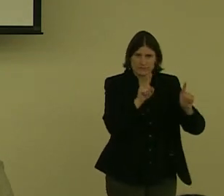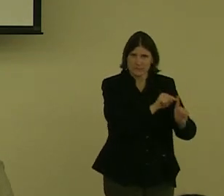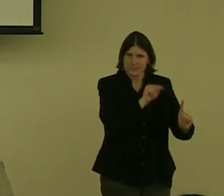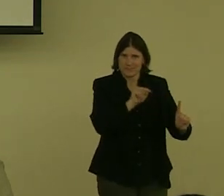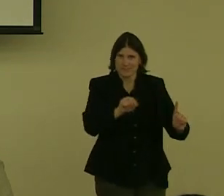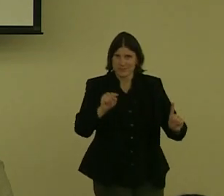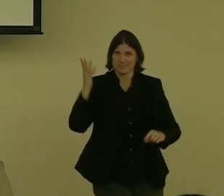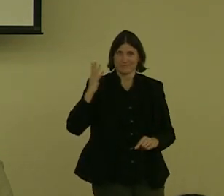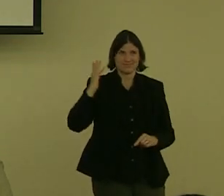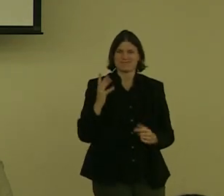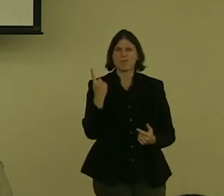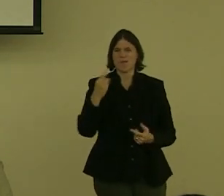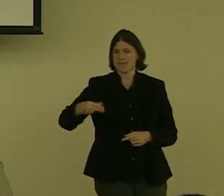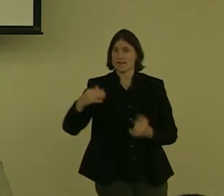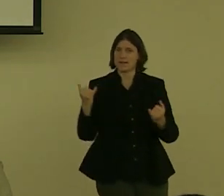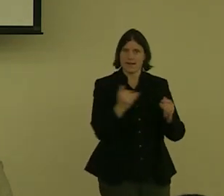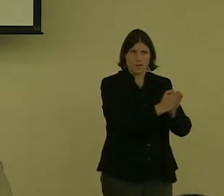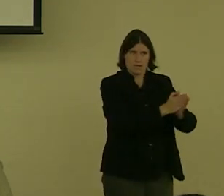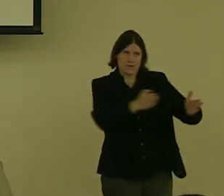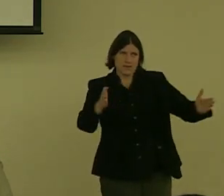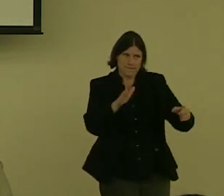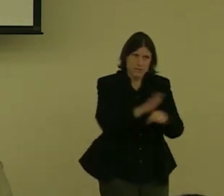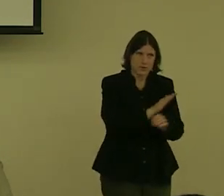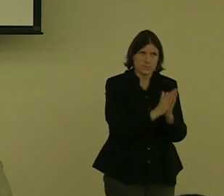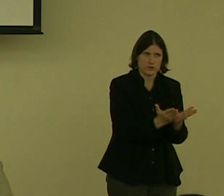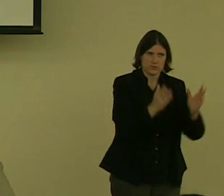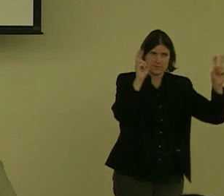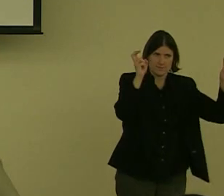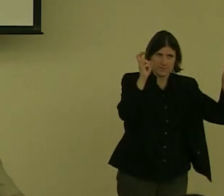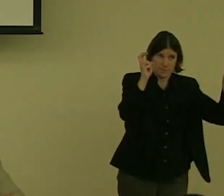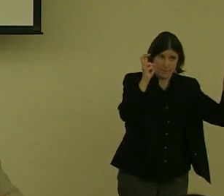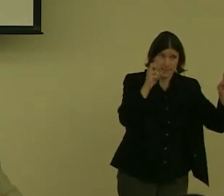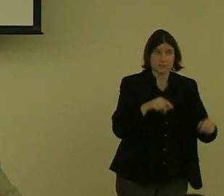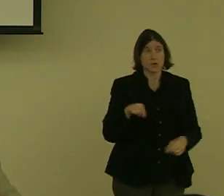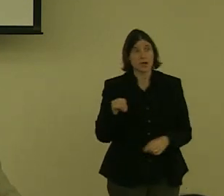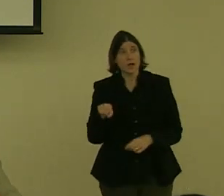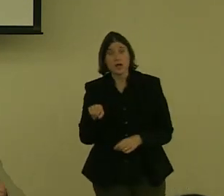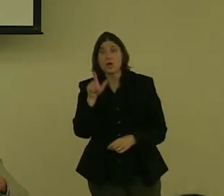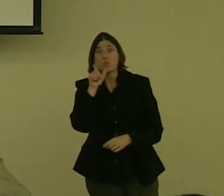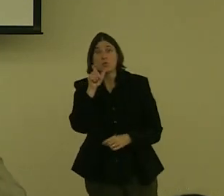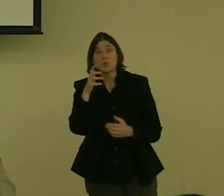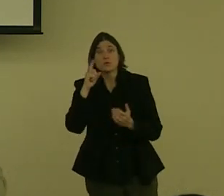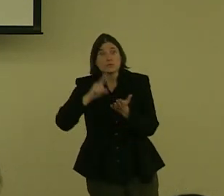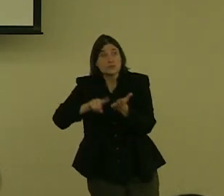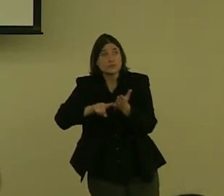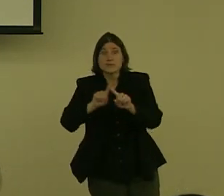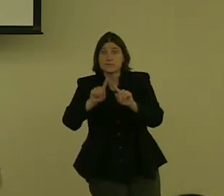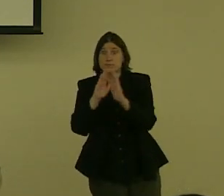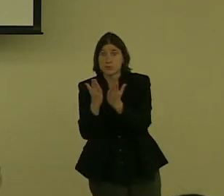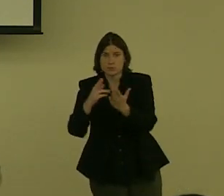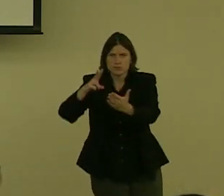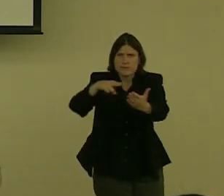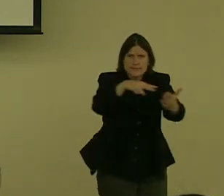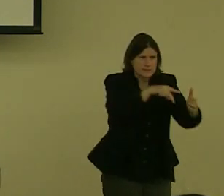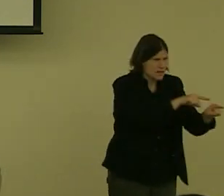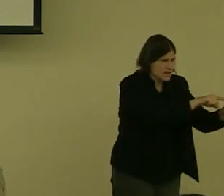you have to write well. That's the point here. Bottom line. You know, when I proposed the comics collection in 2005, I had to